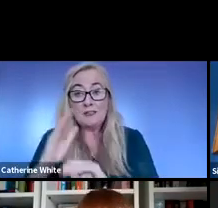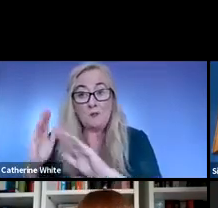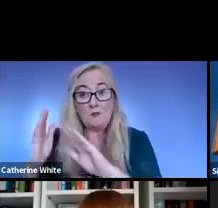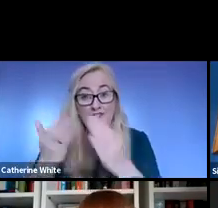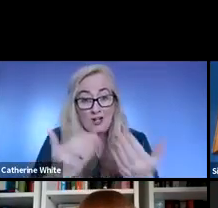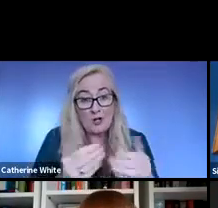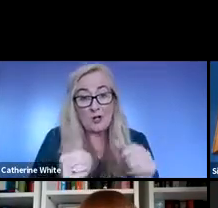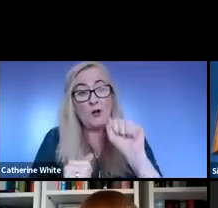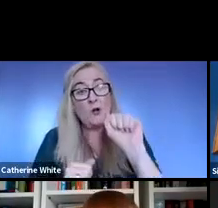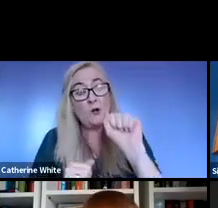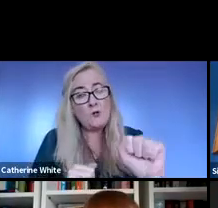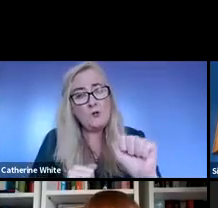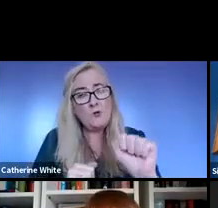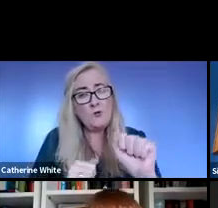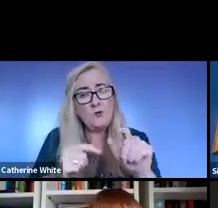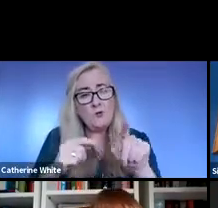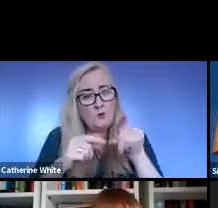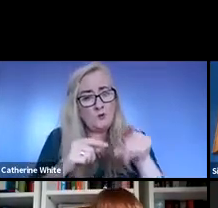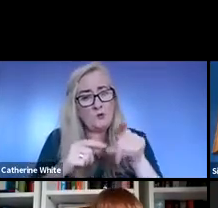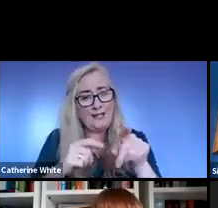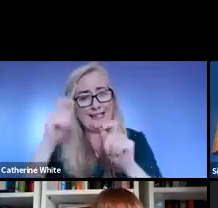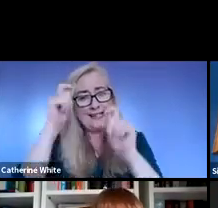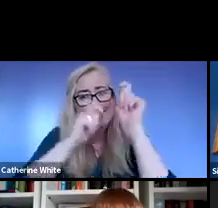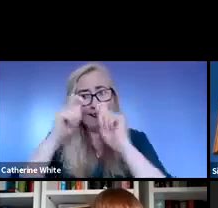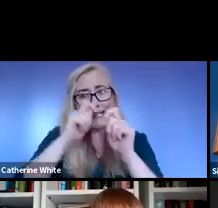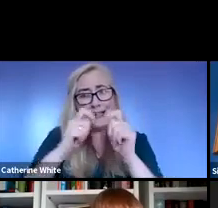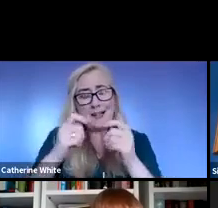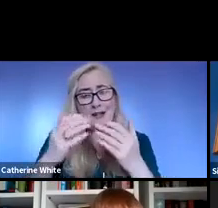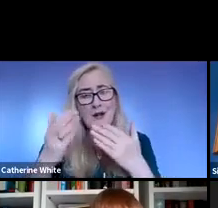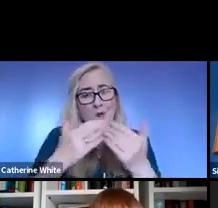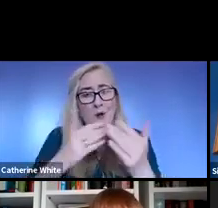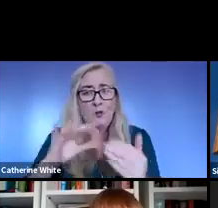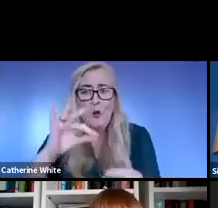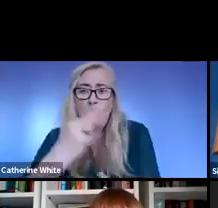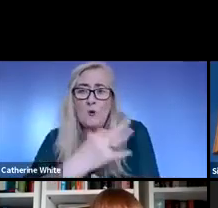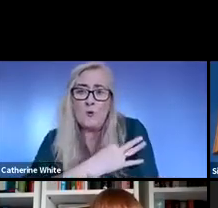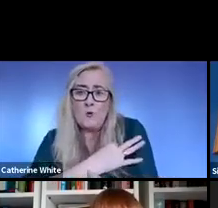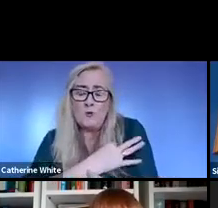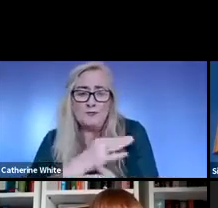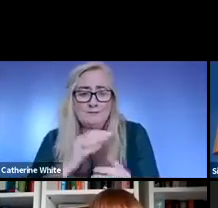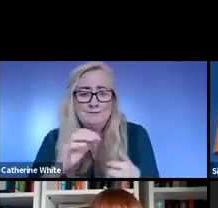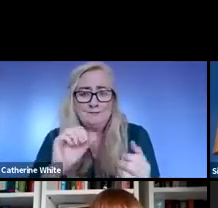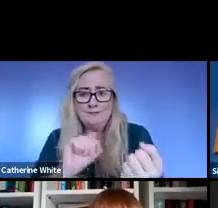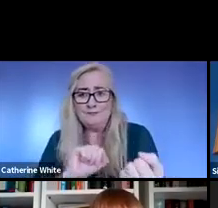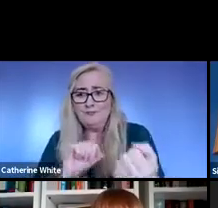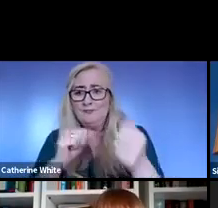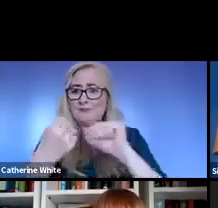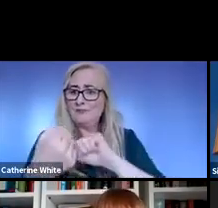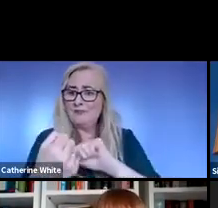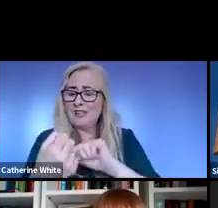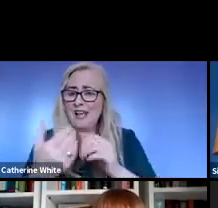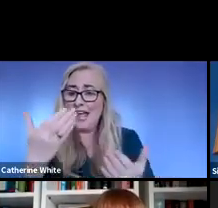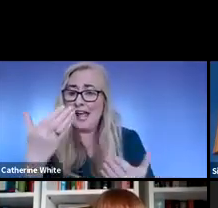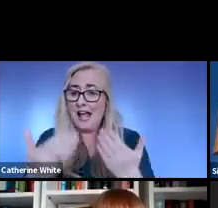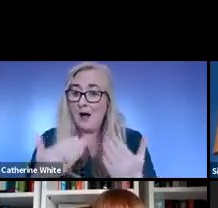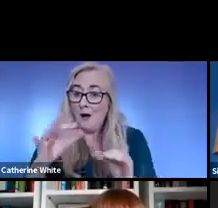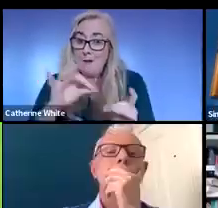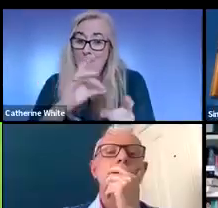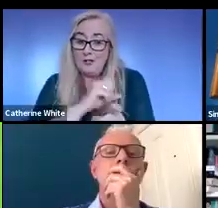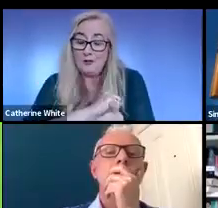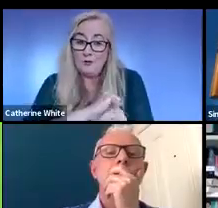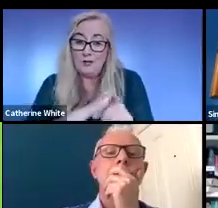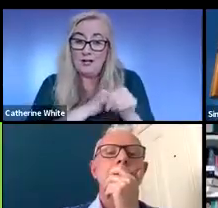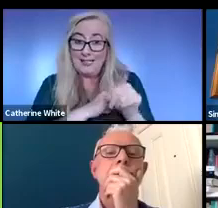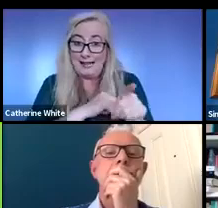your view, what would be a good alternative? What would be an alternative that would actually